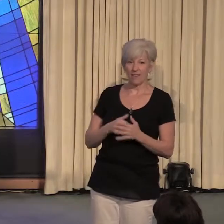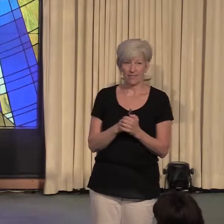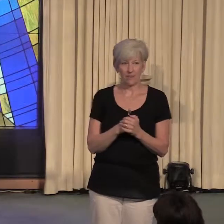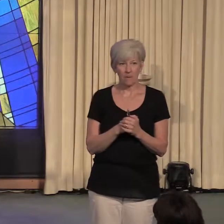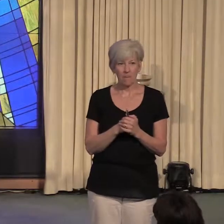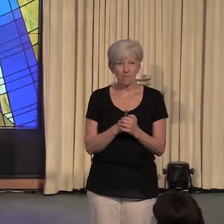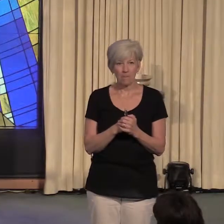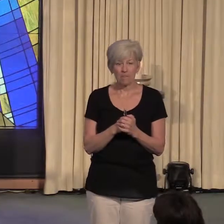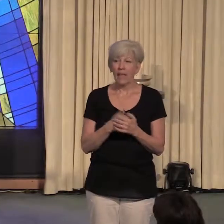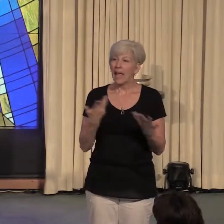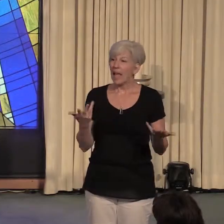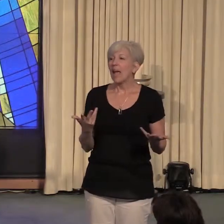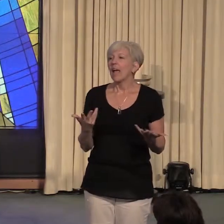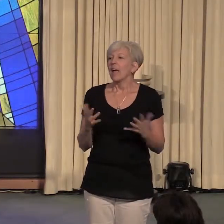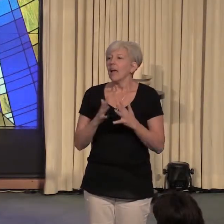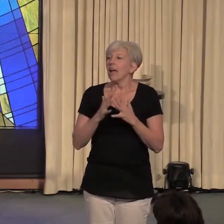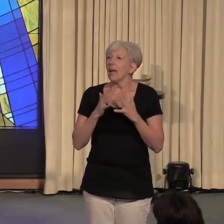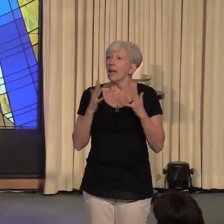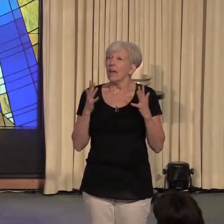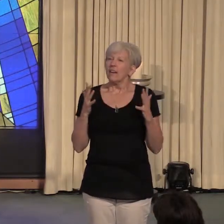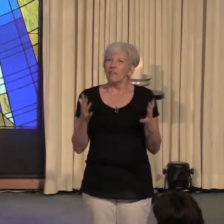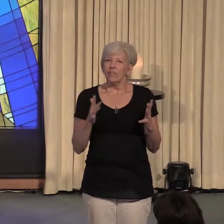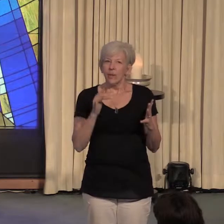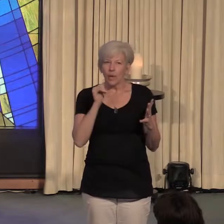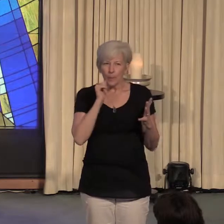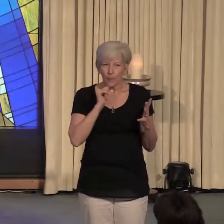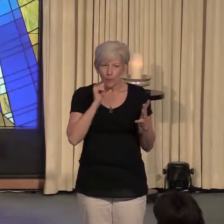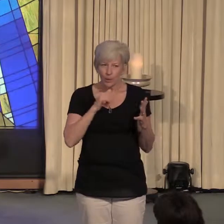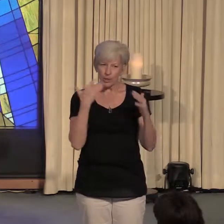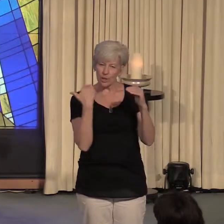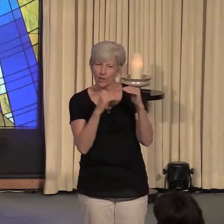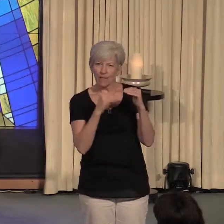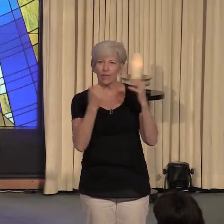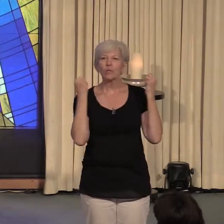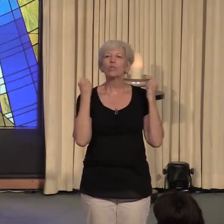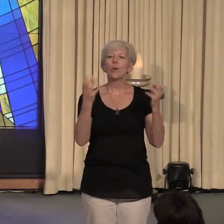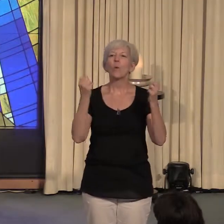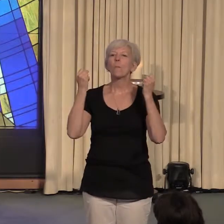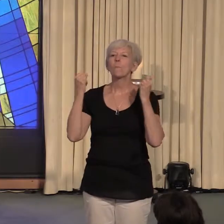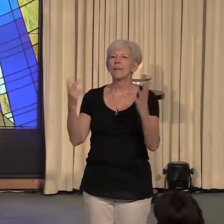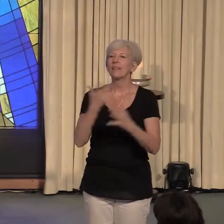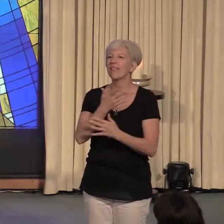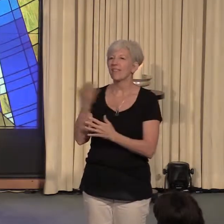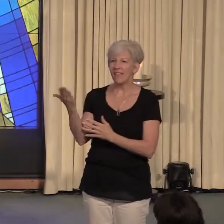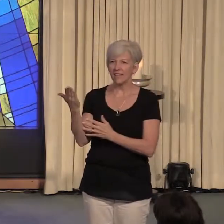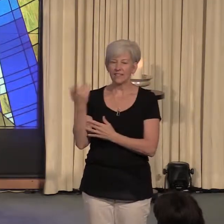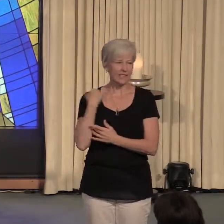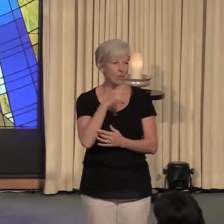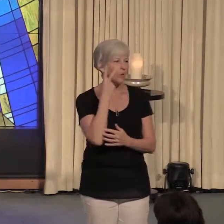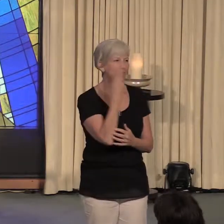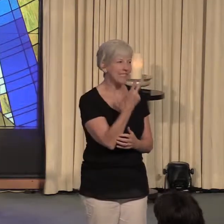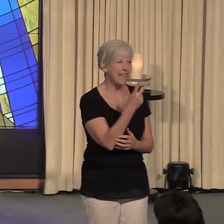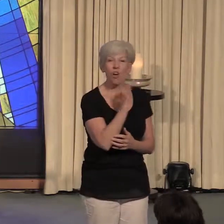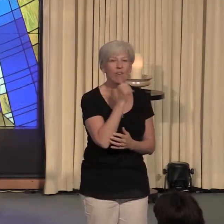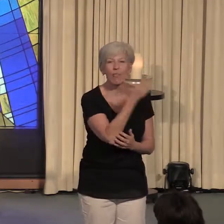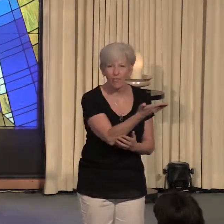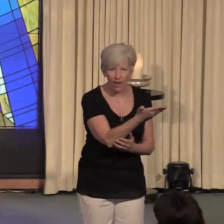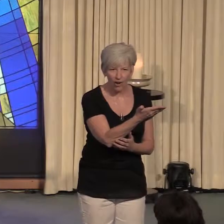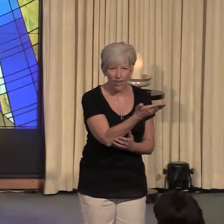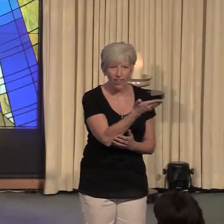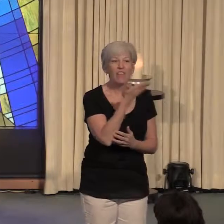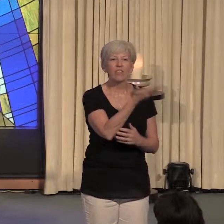At a very personal level, so many of the things that we see are not there. They're in our